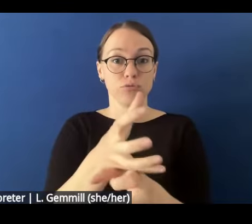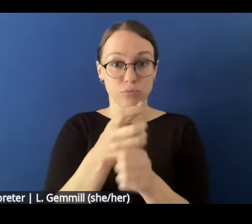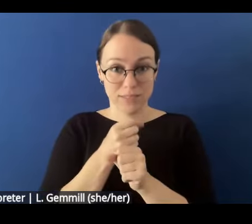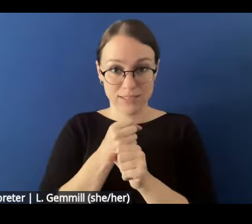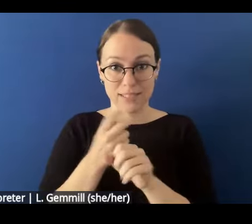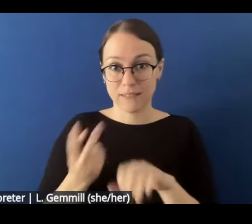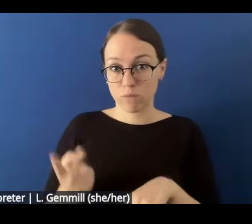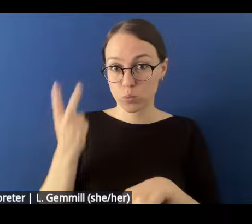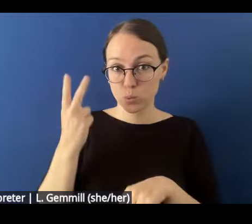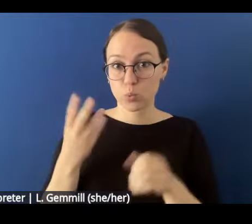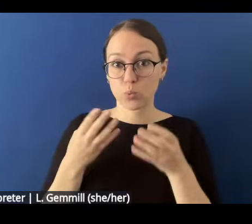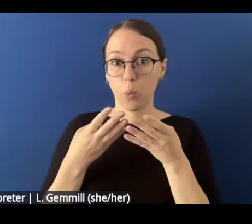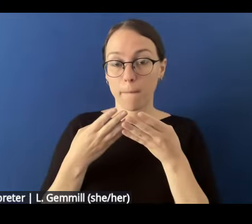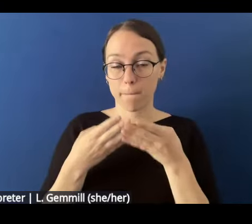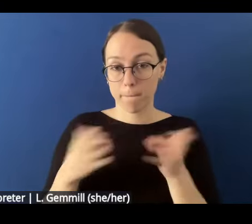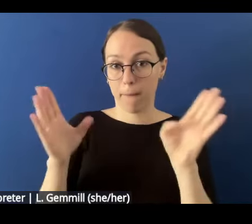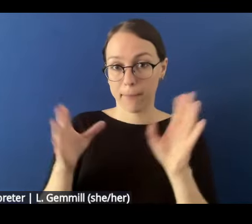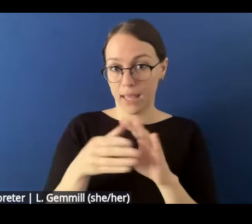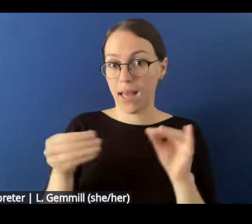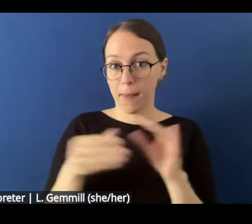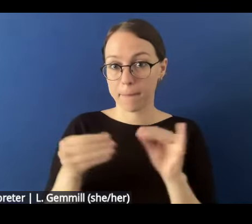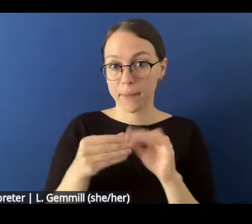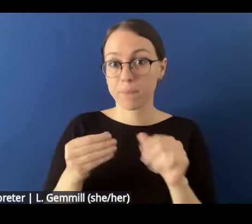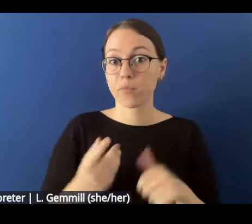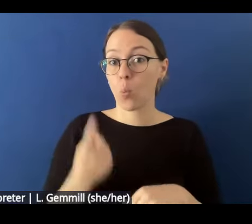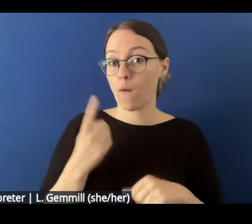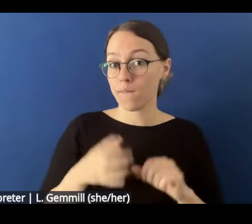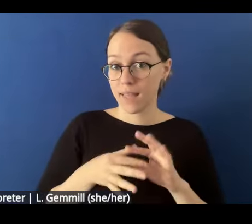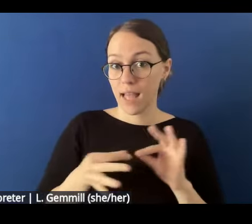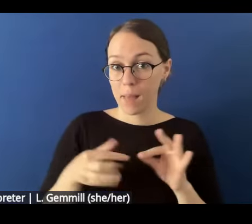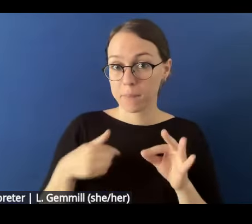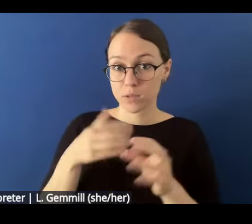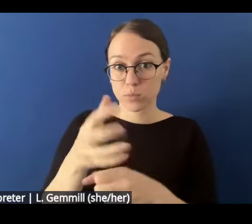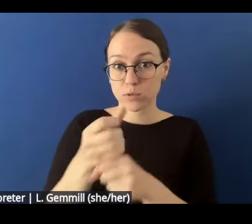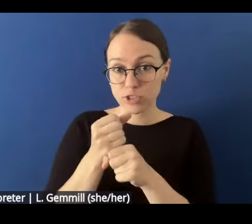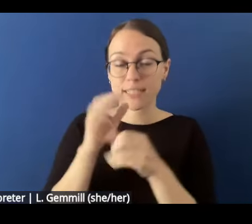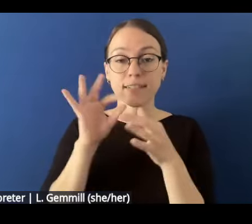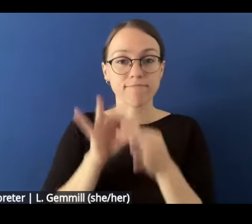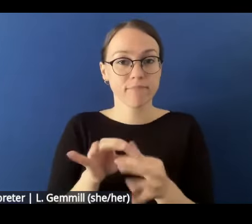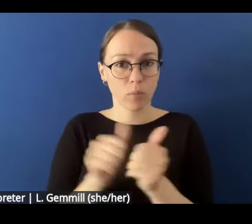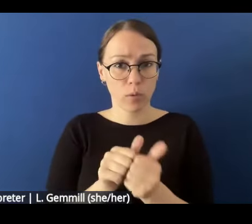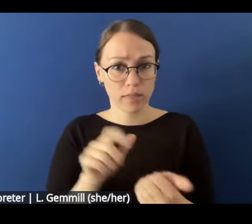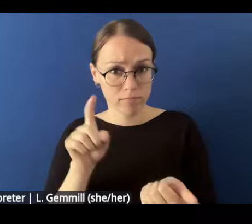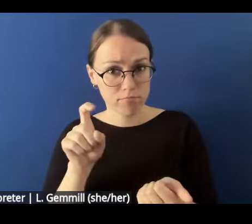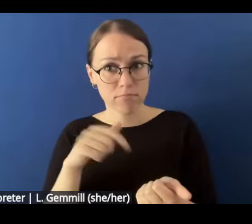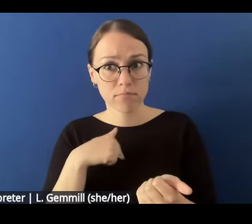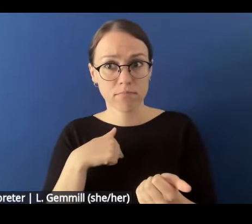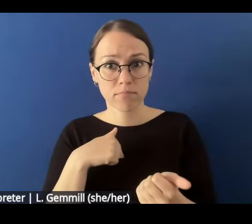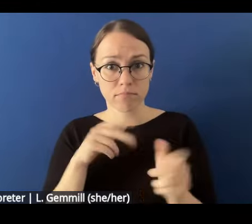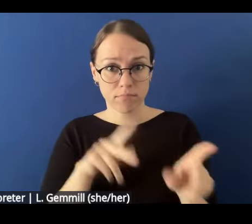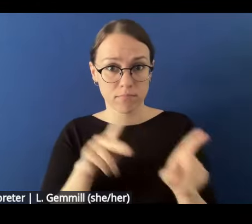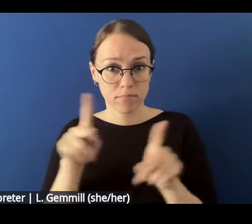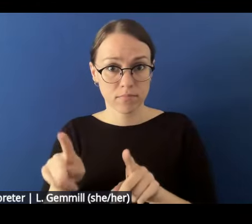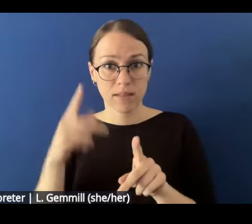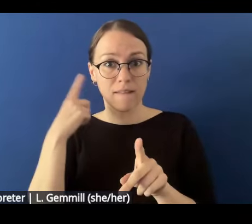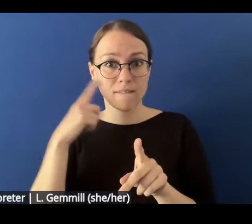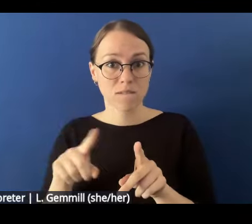public comments. One of the public comments that we received was inquiring about whether we would do the same thing for a judicial